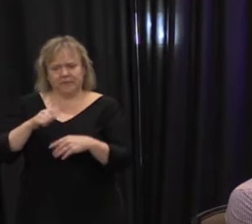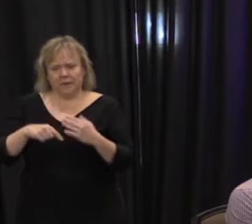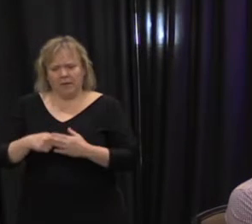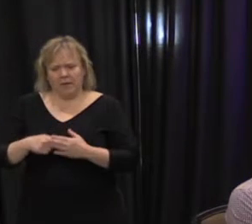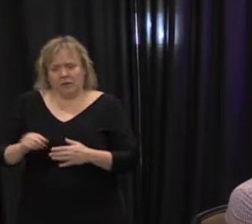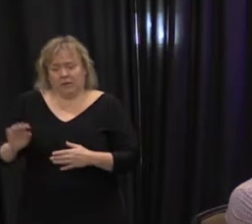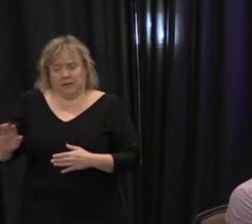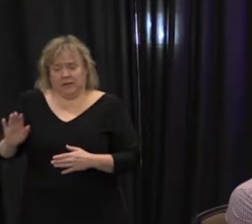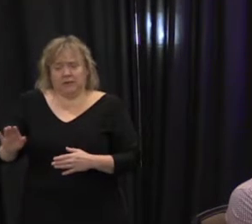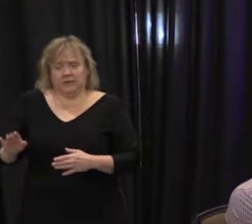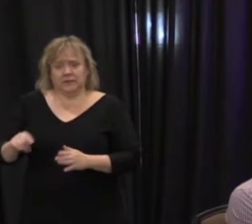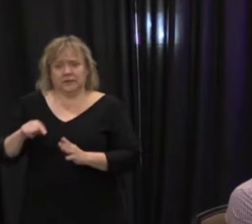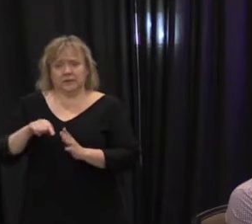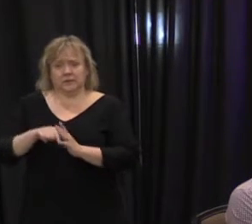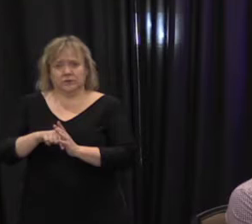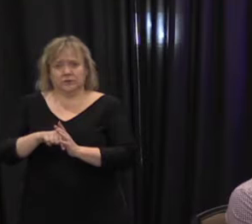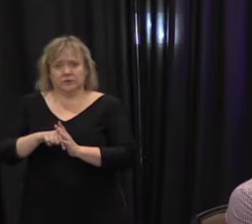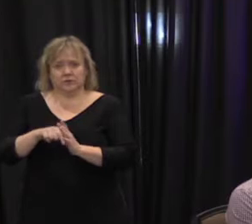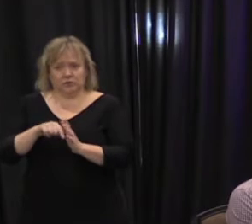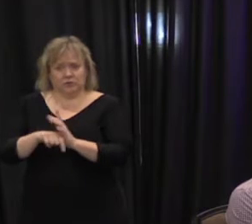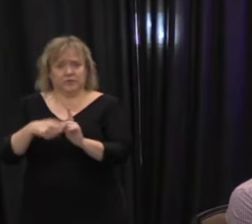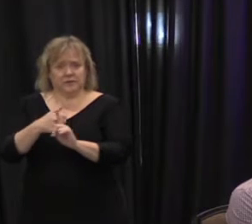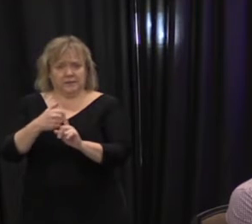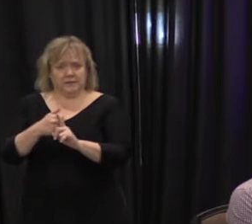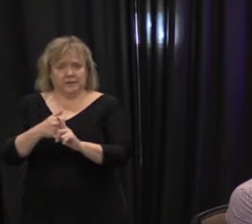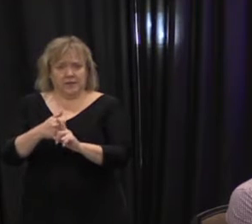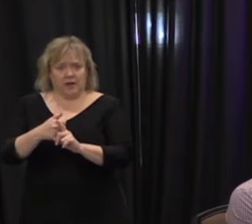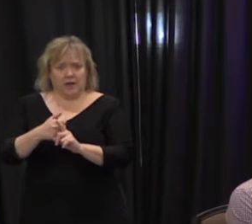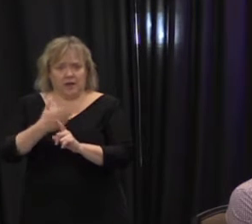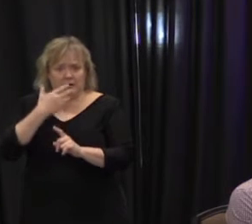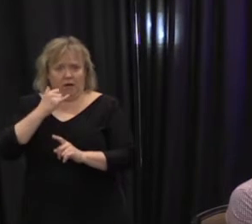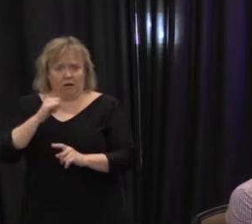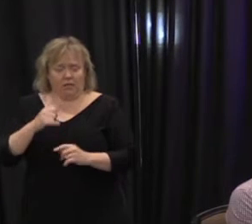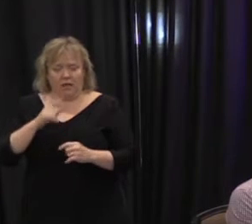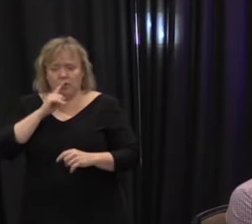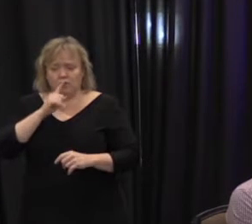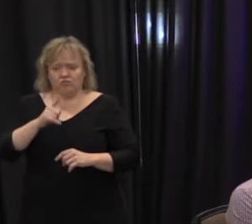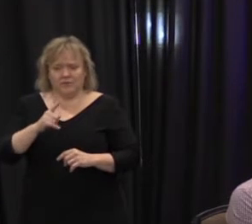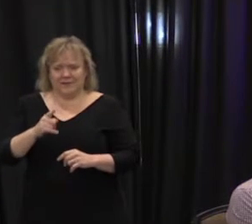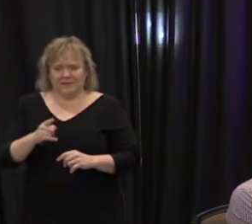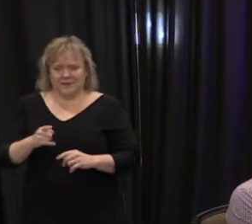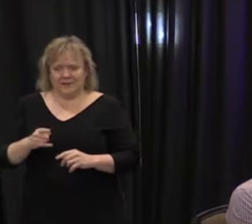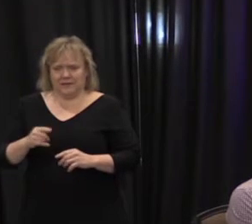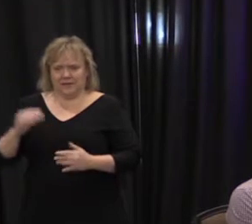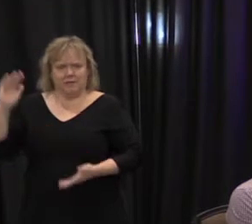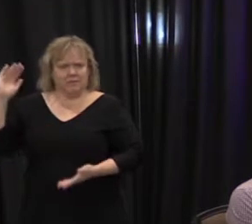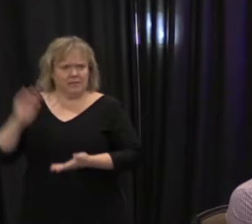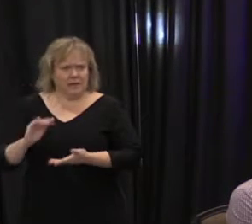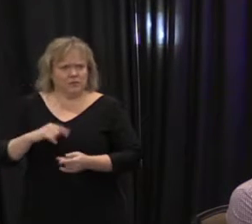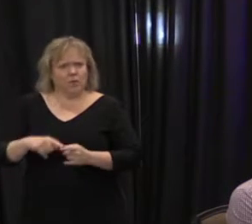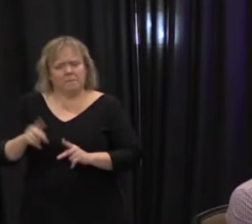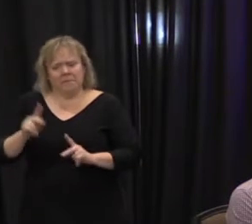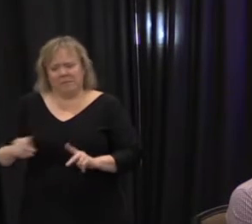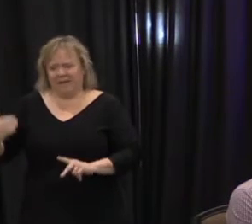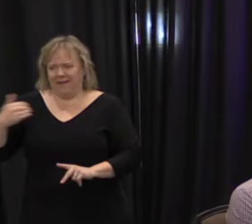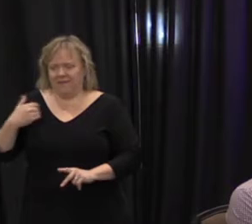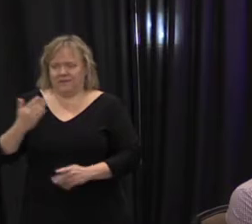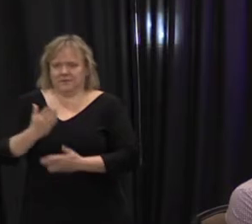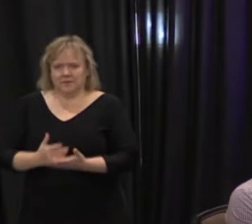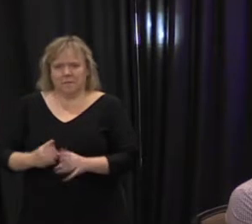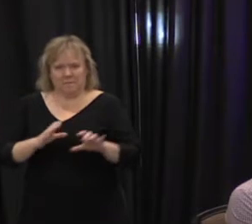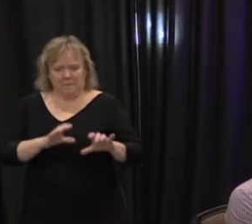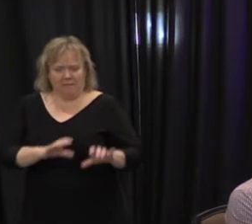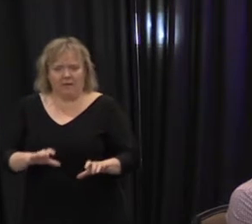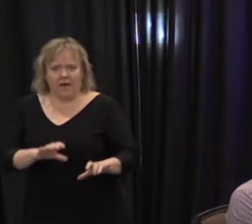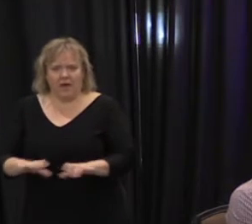suicide hotline go down when there's an action that people can take, when they feel